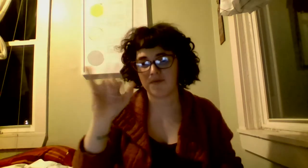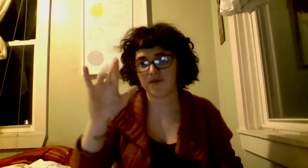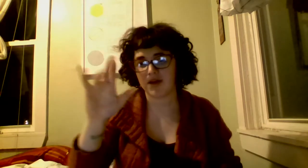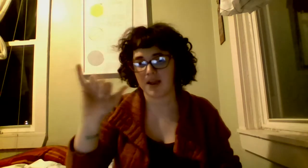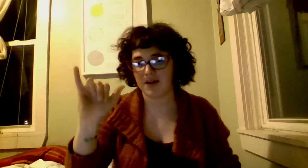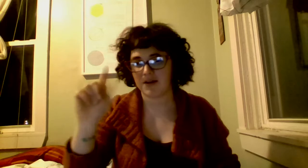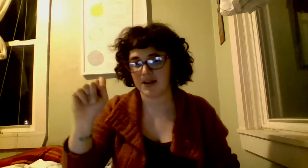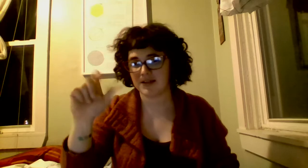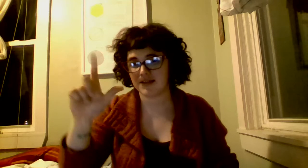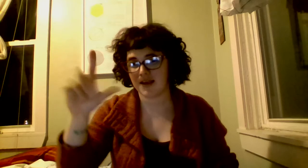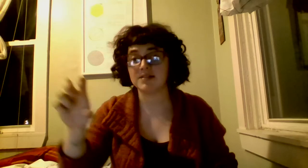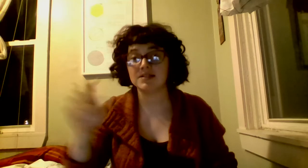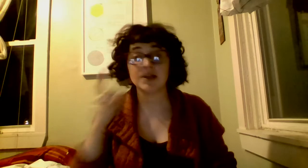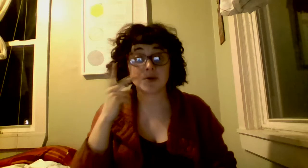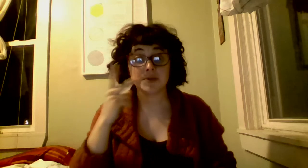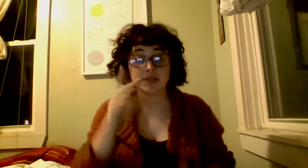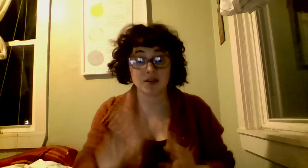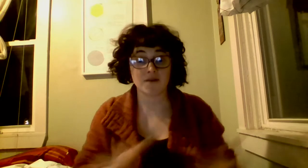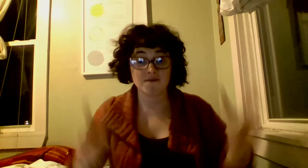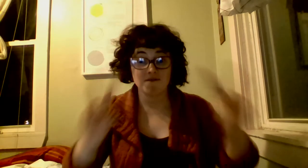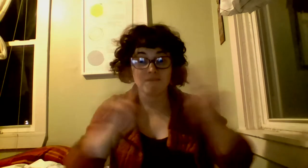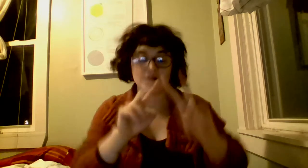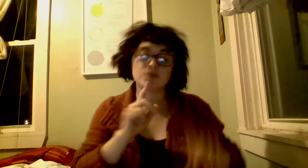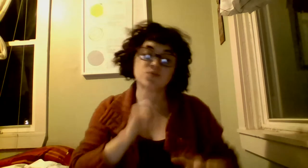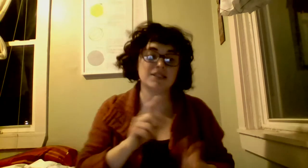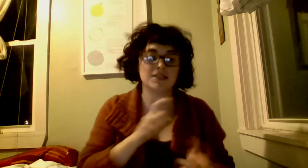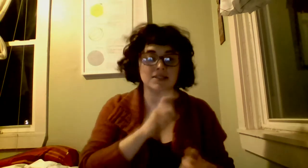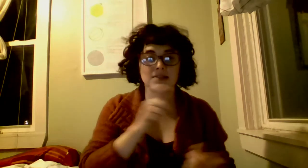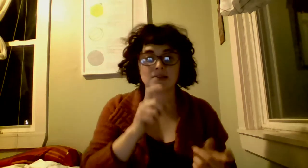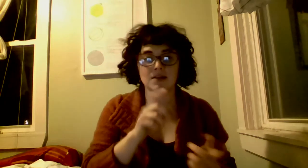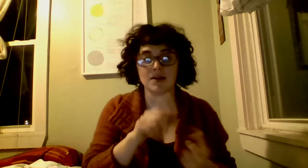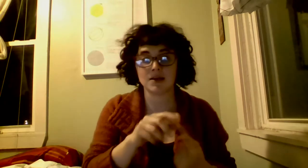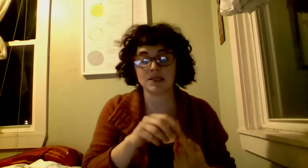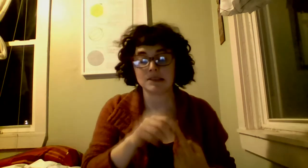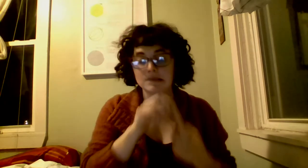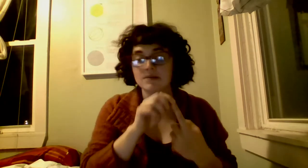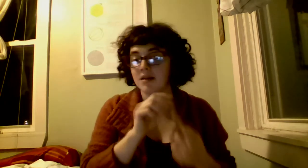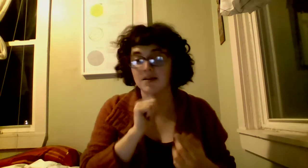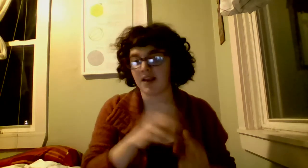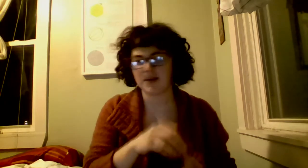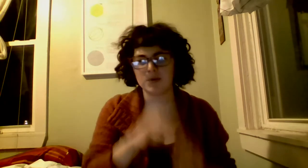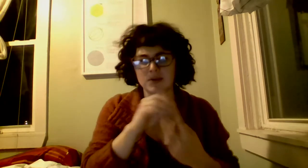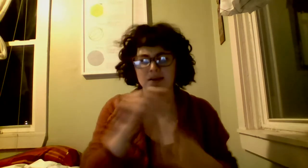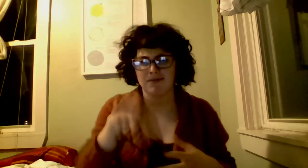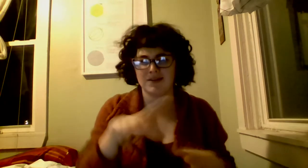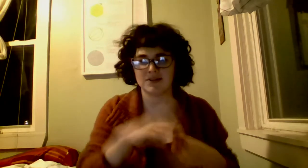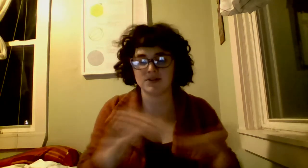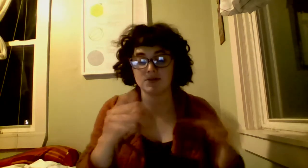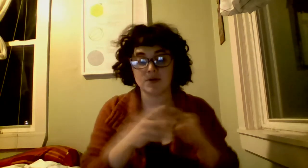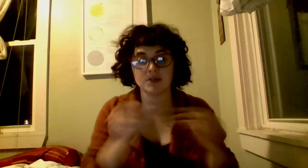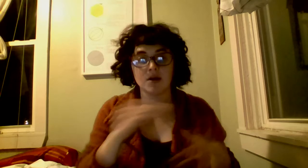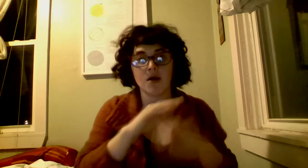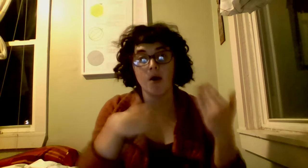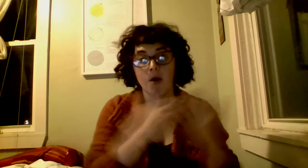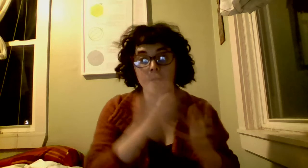values and things that are very typical of stories. Every culture in the world, no matter where you go, have these kinds of stories,